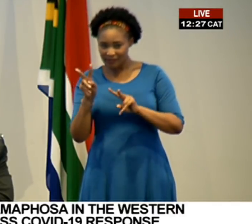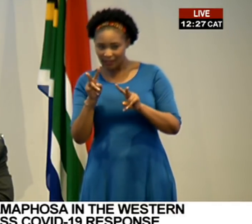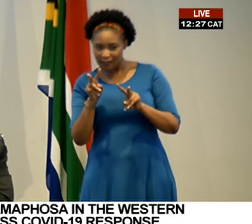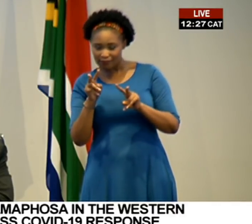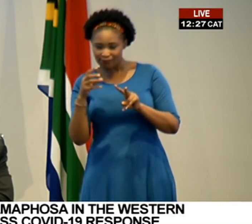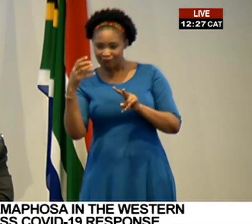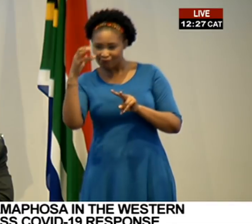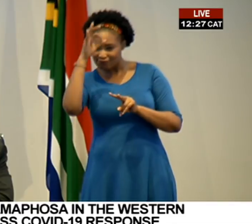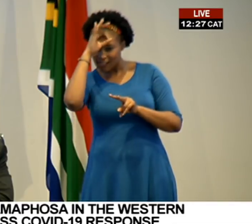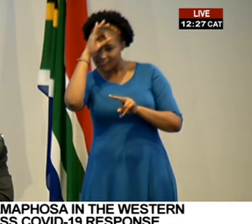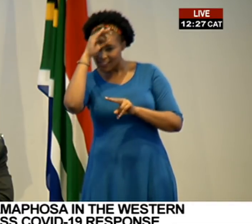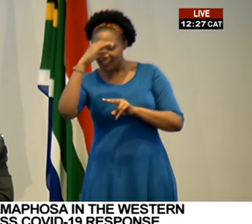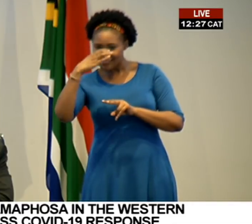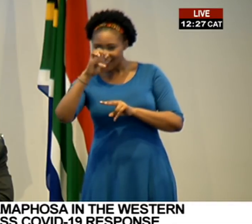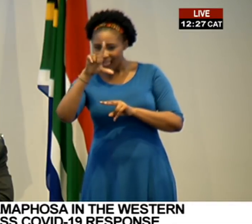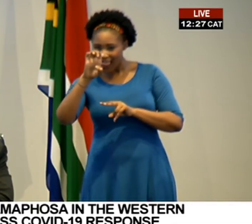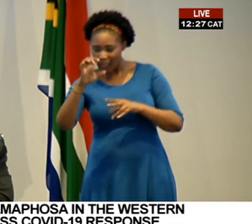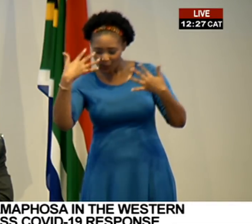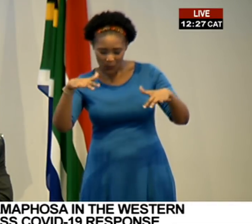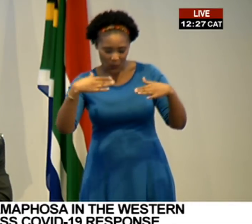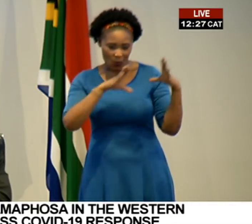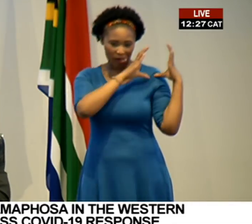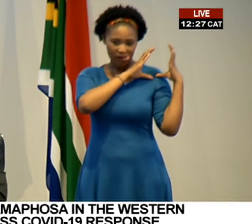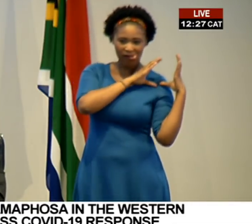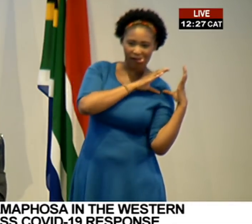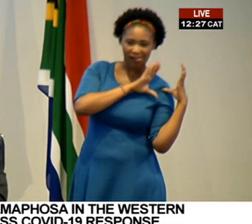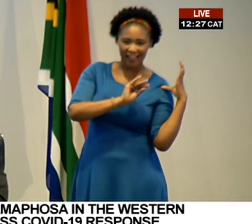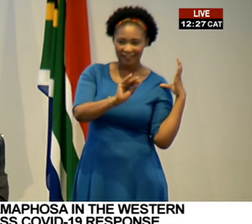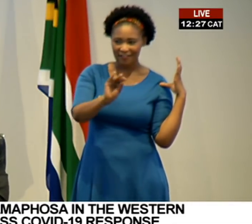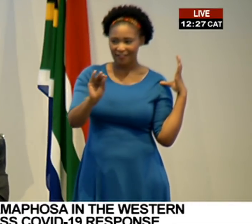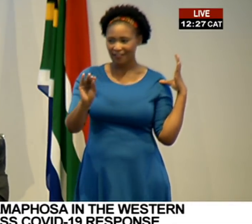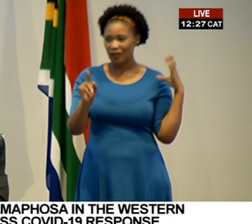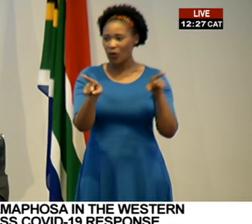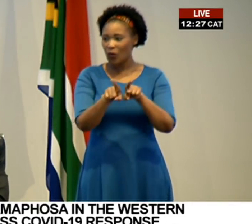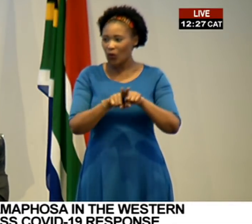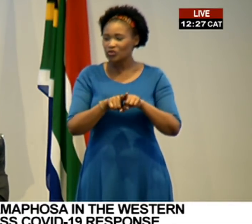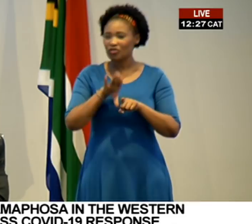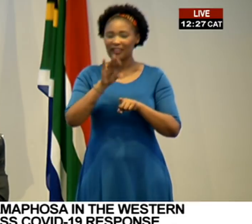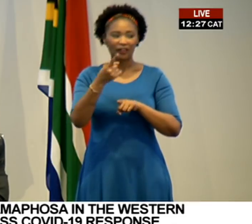Minister Cele has a lot on his hands together with his commissioner here.